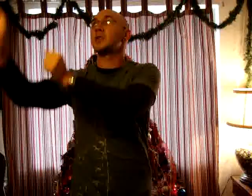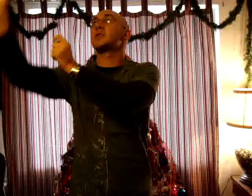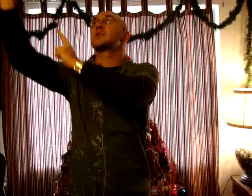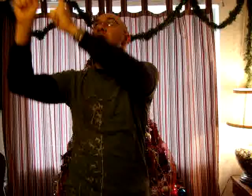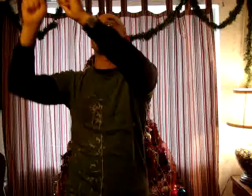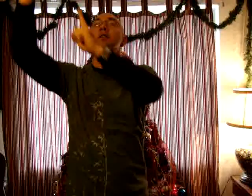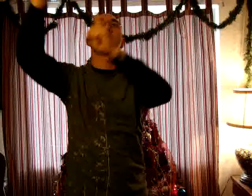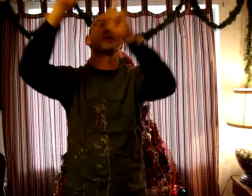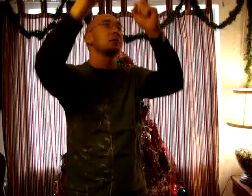a star.